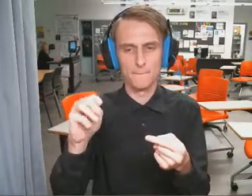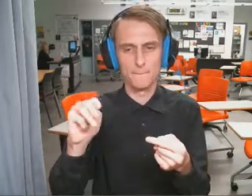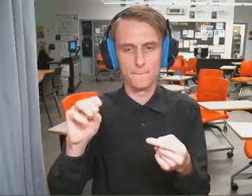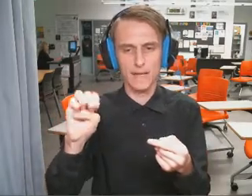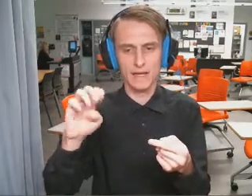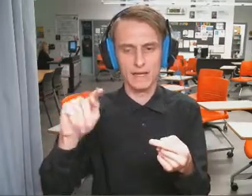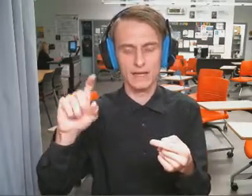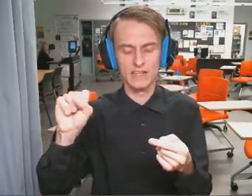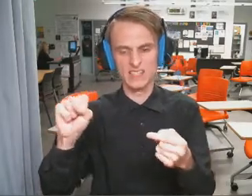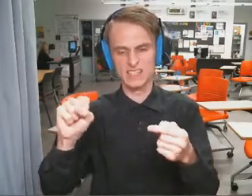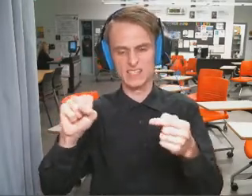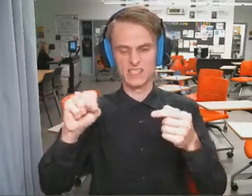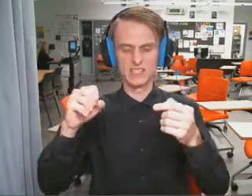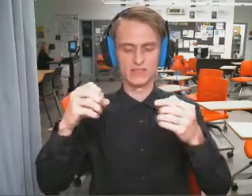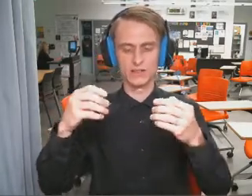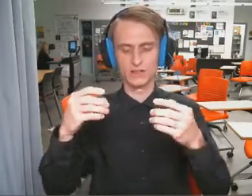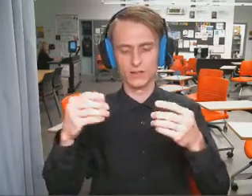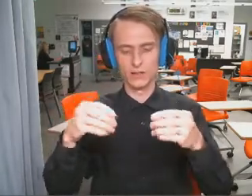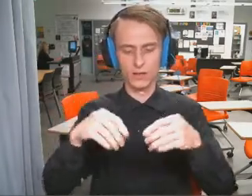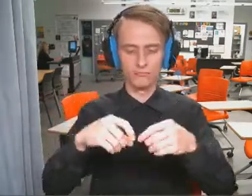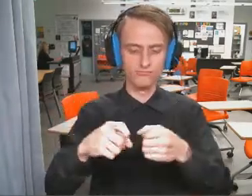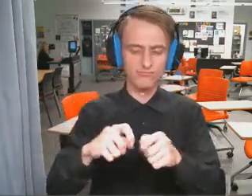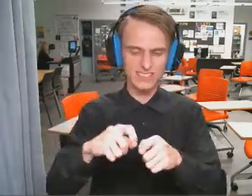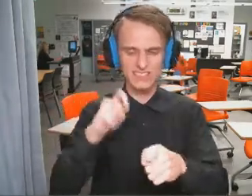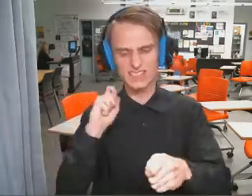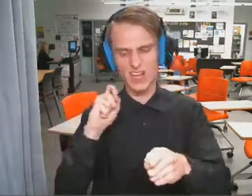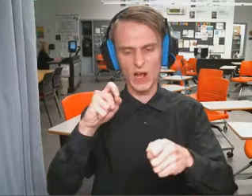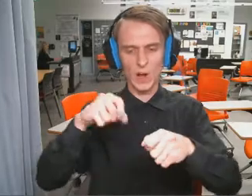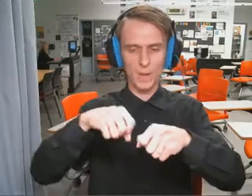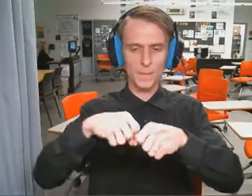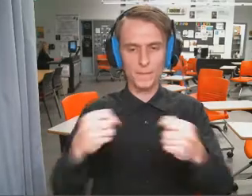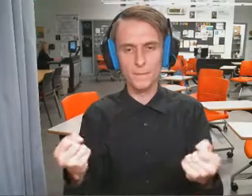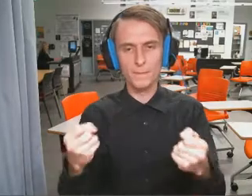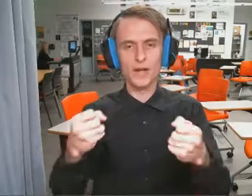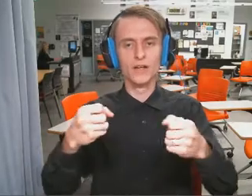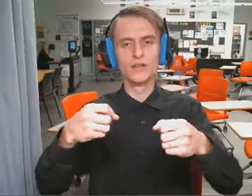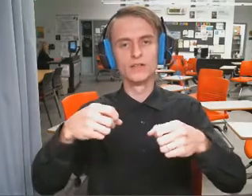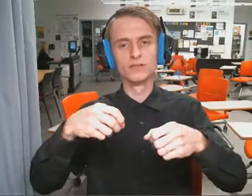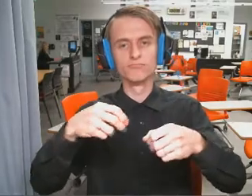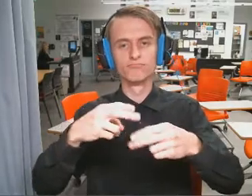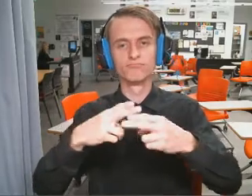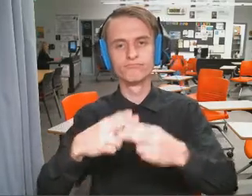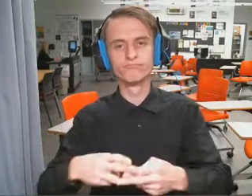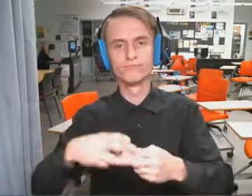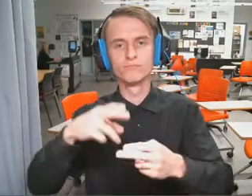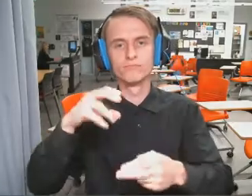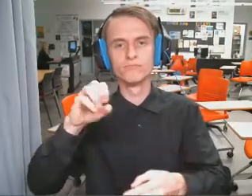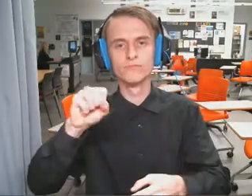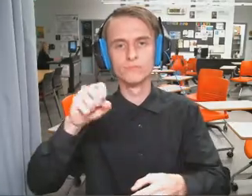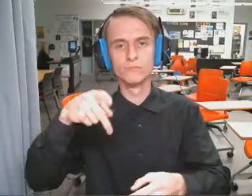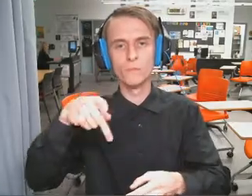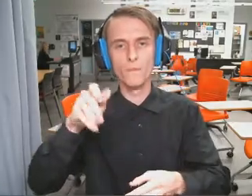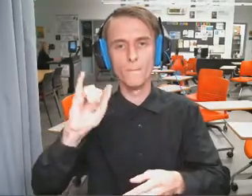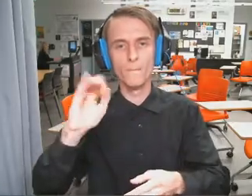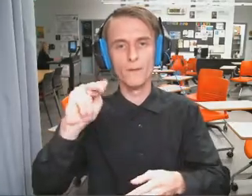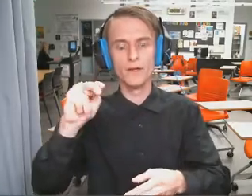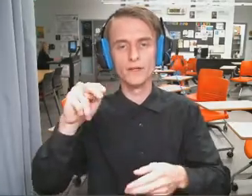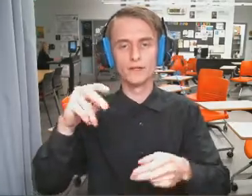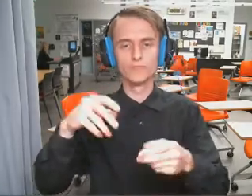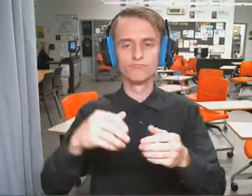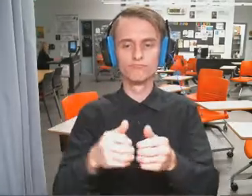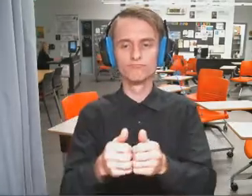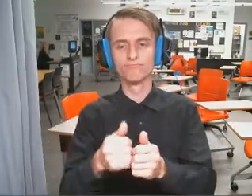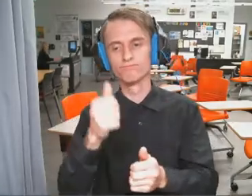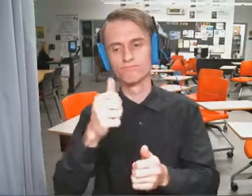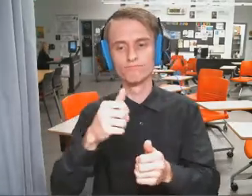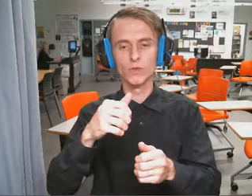stretches too far or completely breaks. And this is normally called what we know as a sprain. And the most common place this happens is like